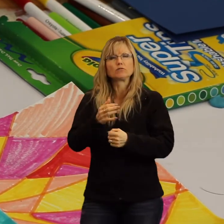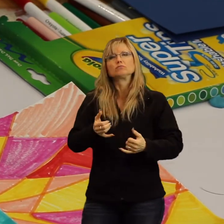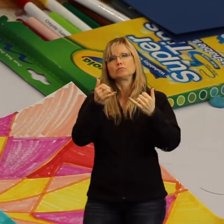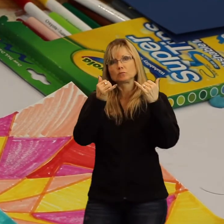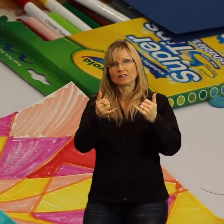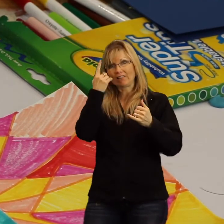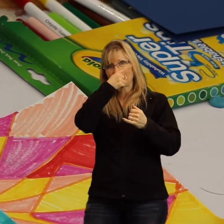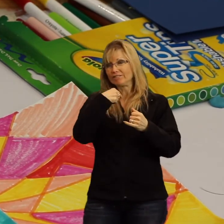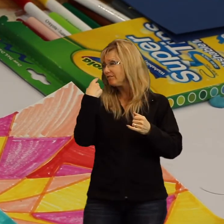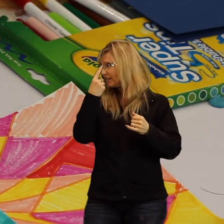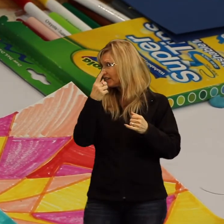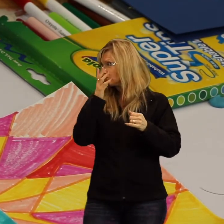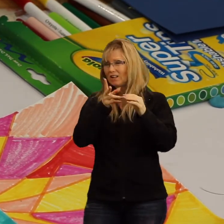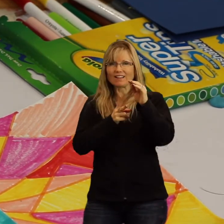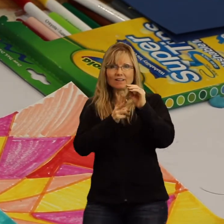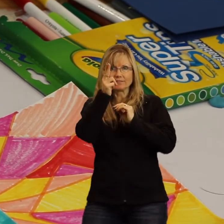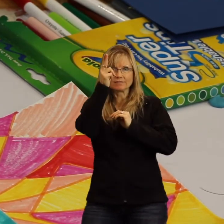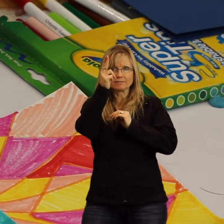half,